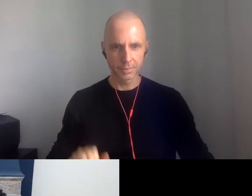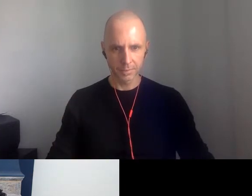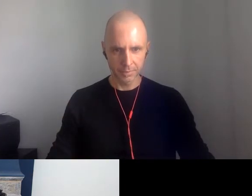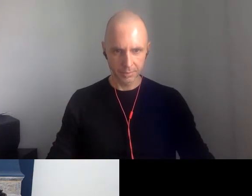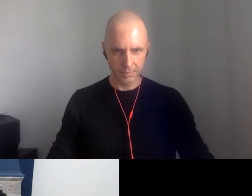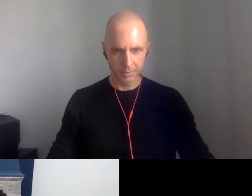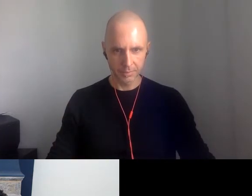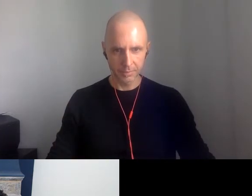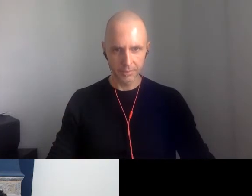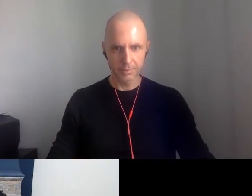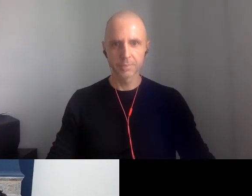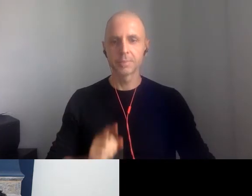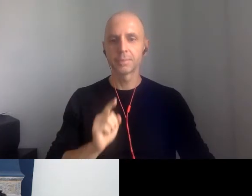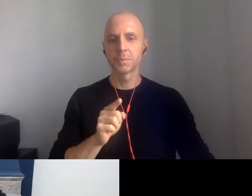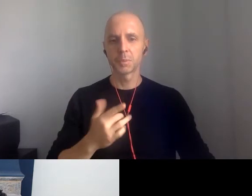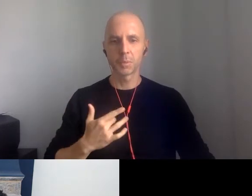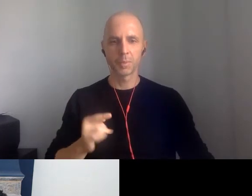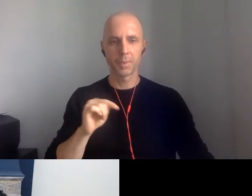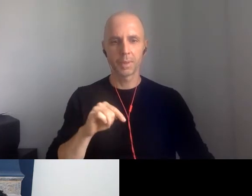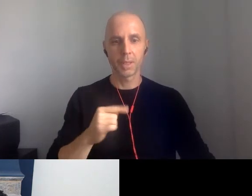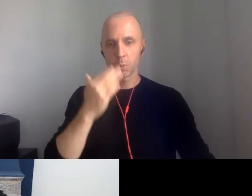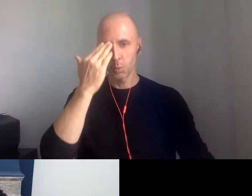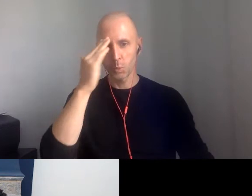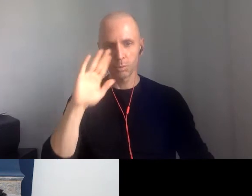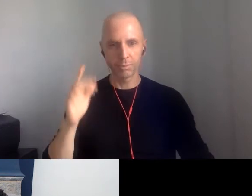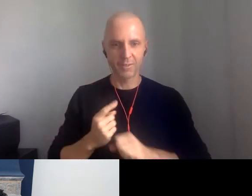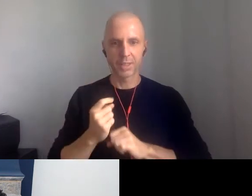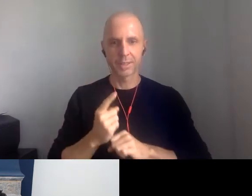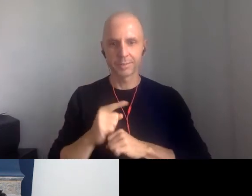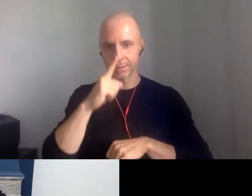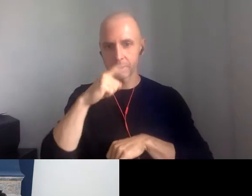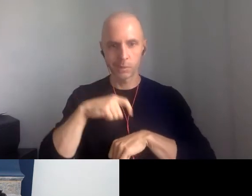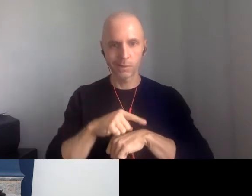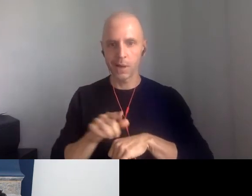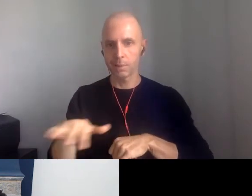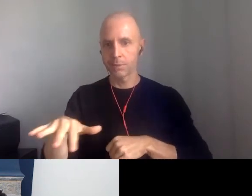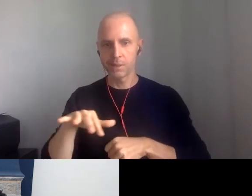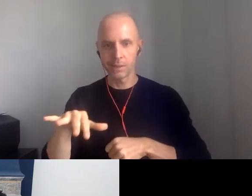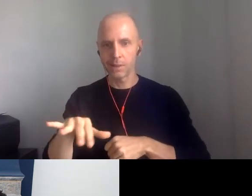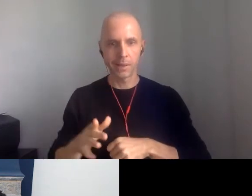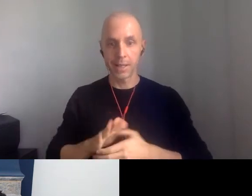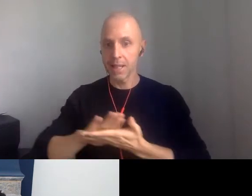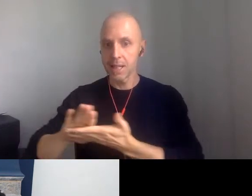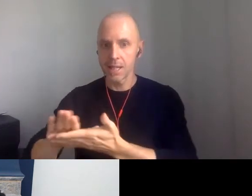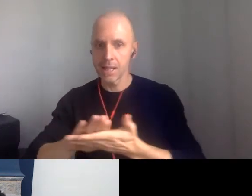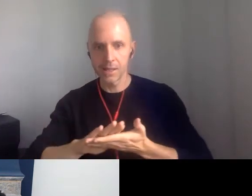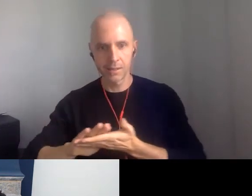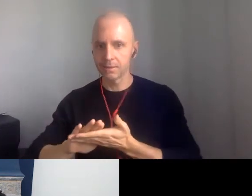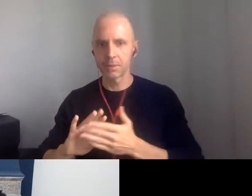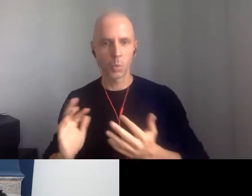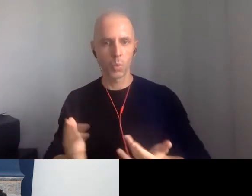are the days of tidying away the garden at the end of summer. We wait until February to cut back the plants in the